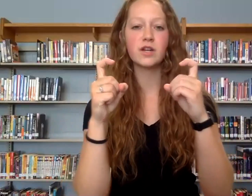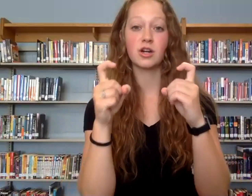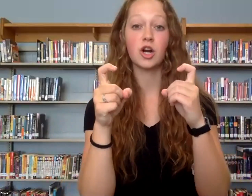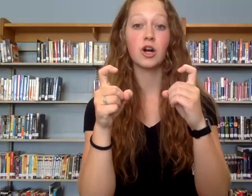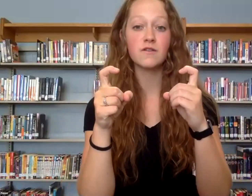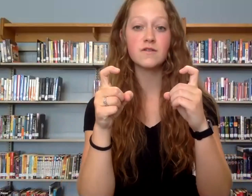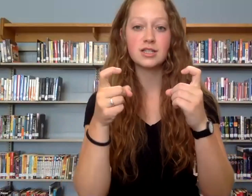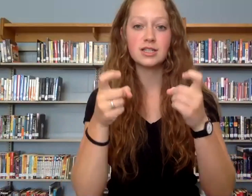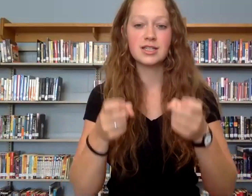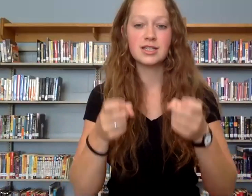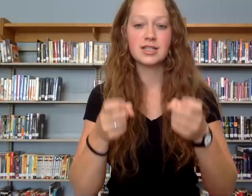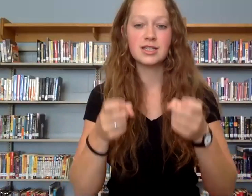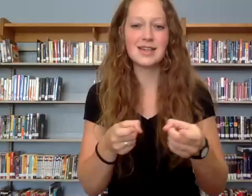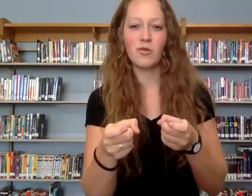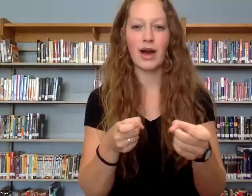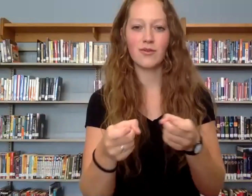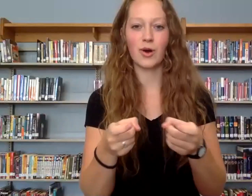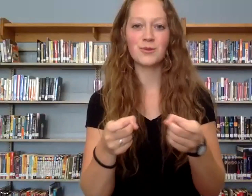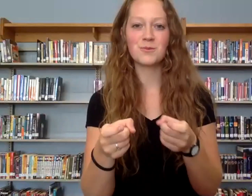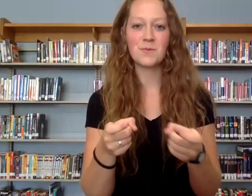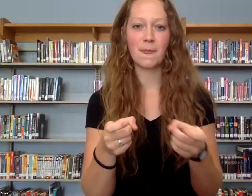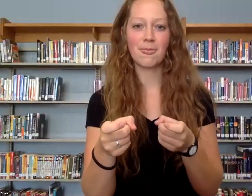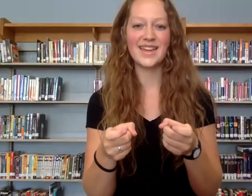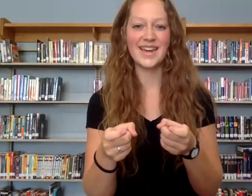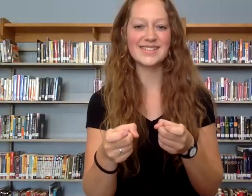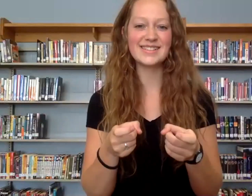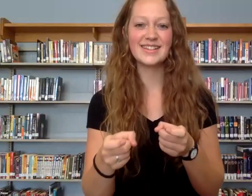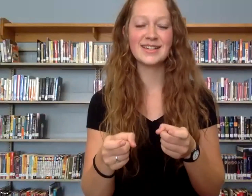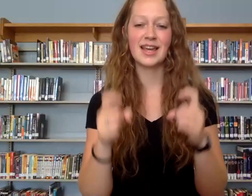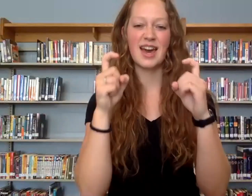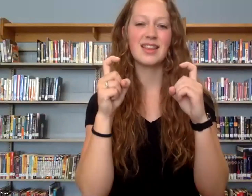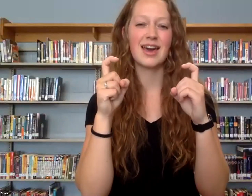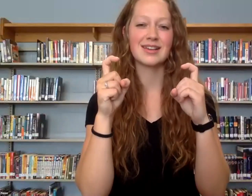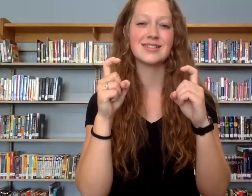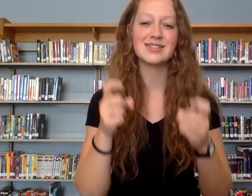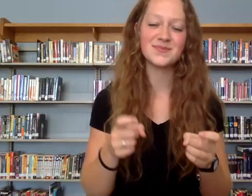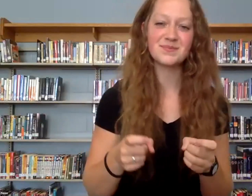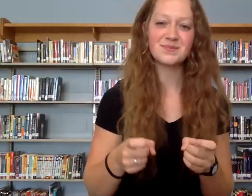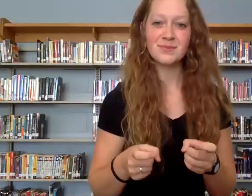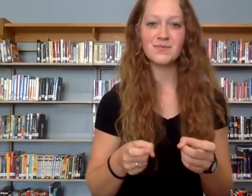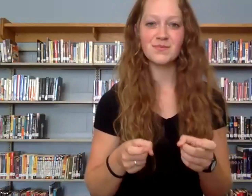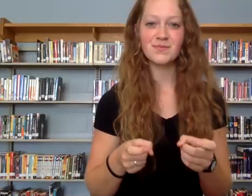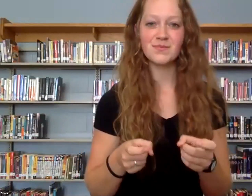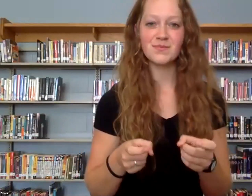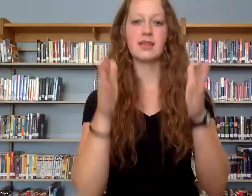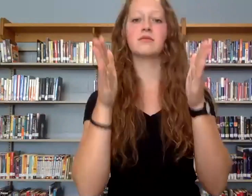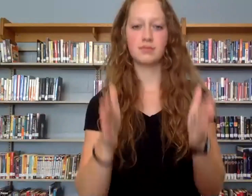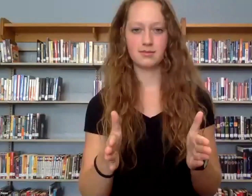are curved and they just kind of move back. Yes. Gotcha. Like X's. And then person. Yeah. And then,